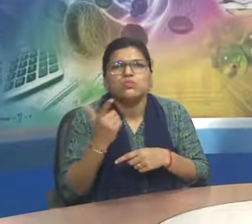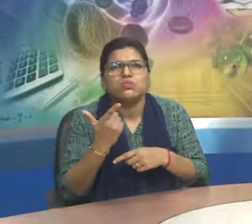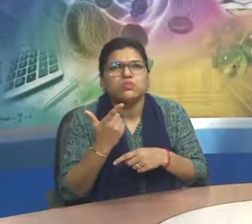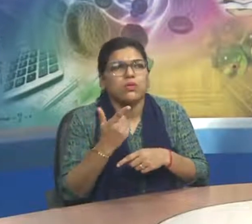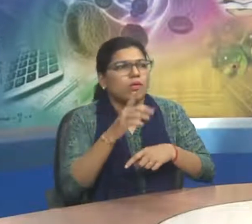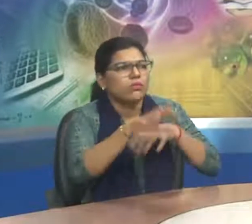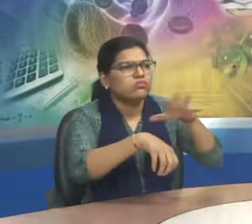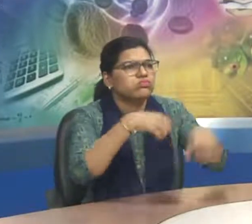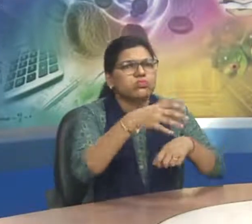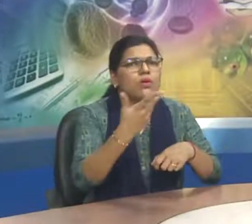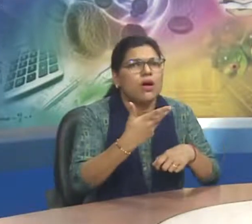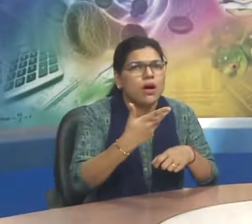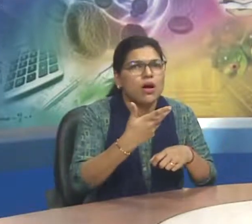the environment,